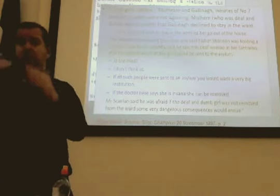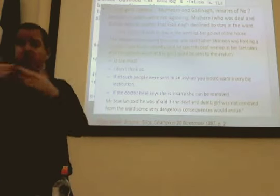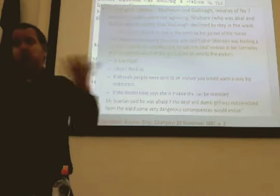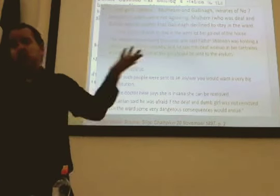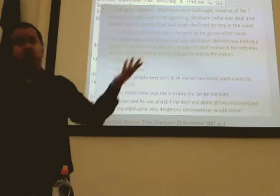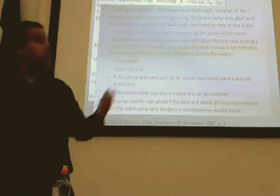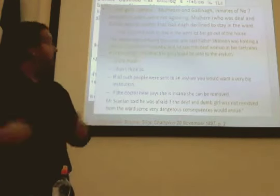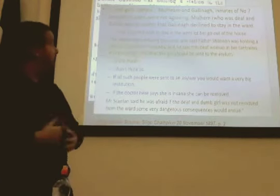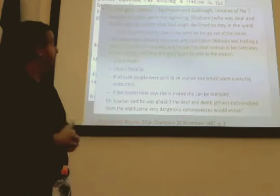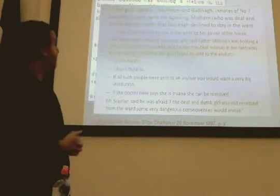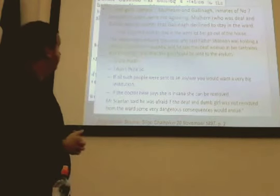Like, she can leave the house.